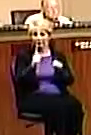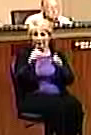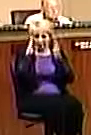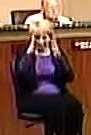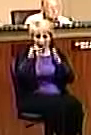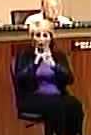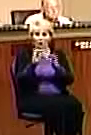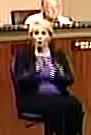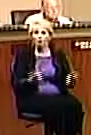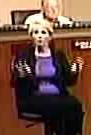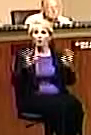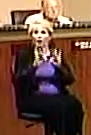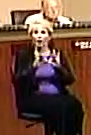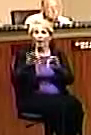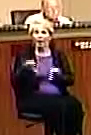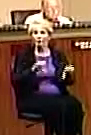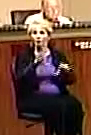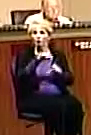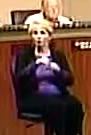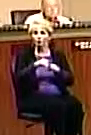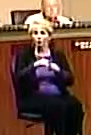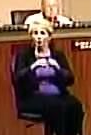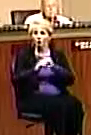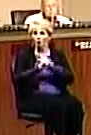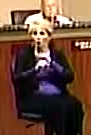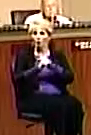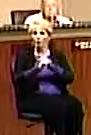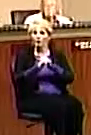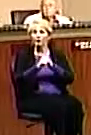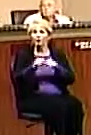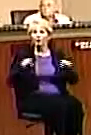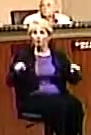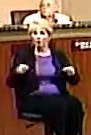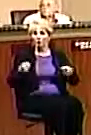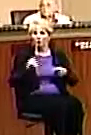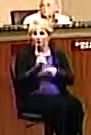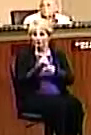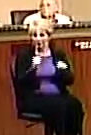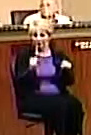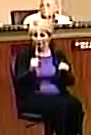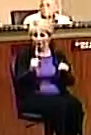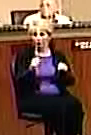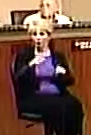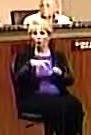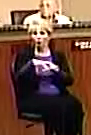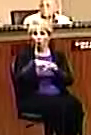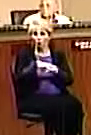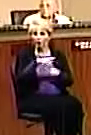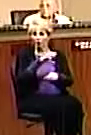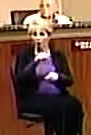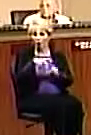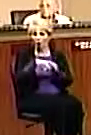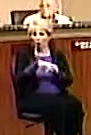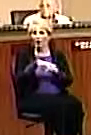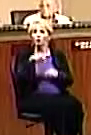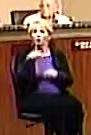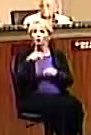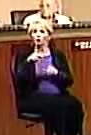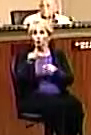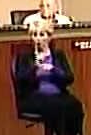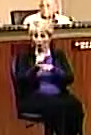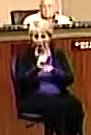to the importance of actively promoting safe motorcycle operation, increased rider and co-rider training,